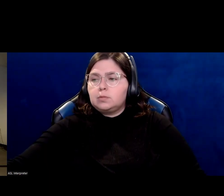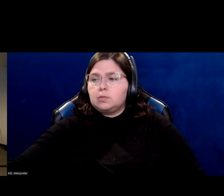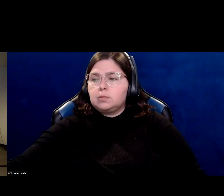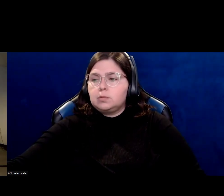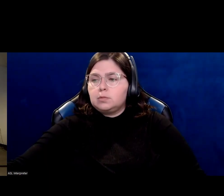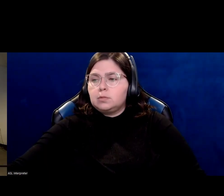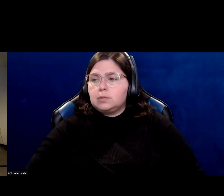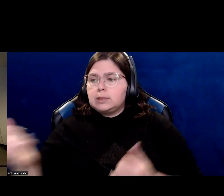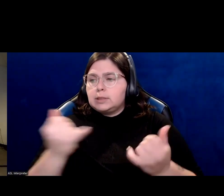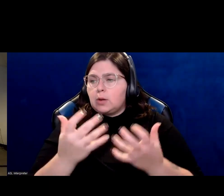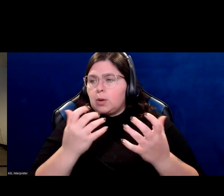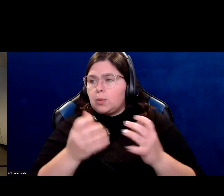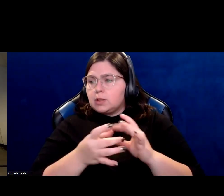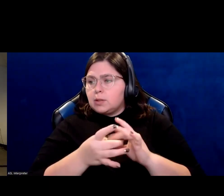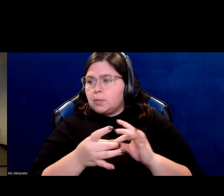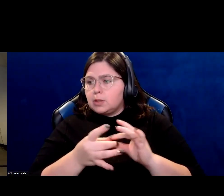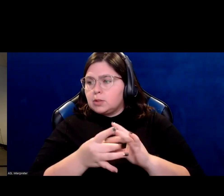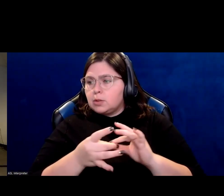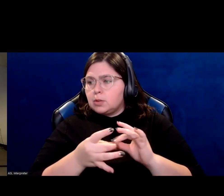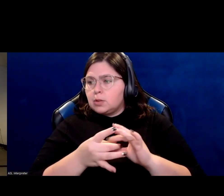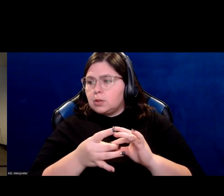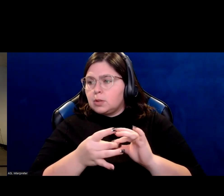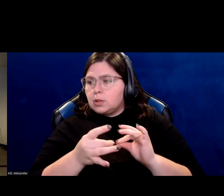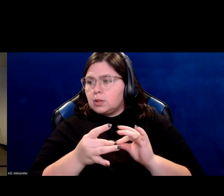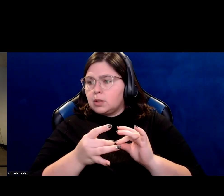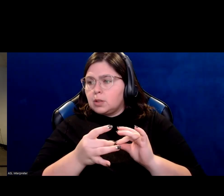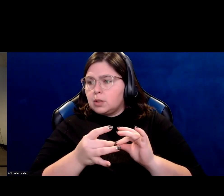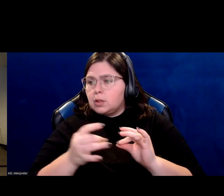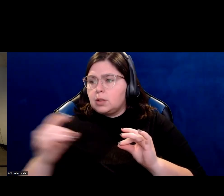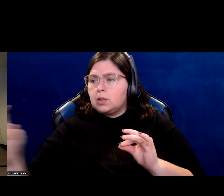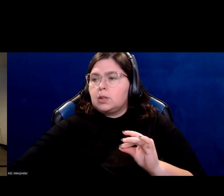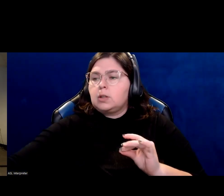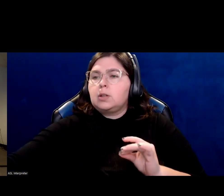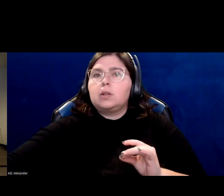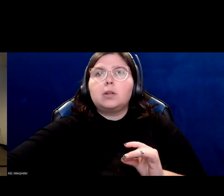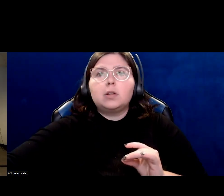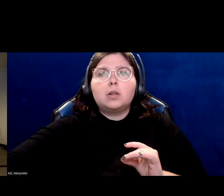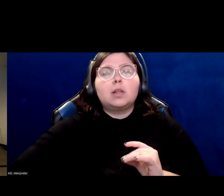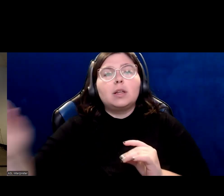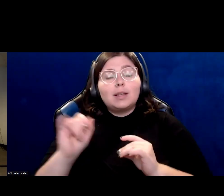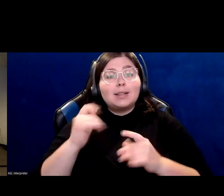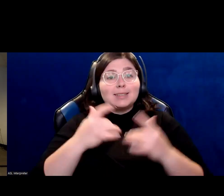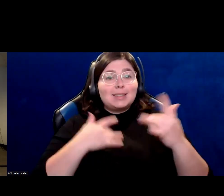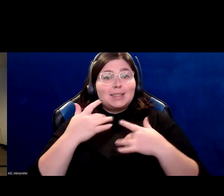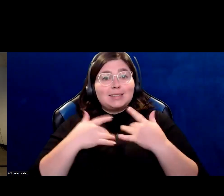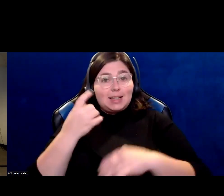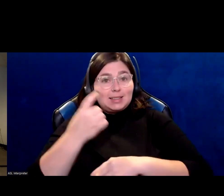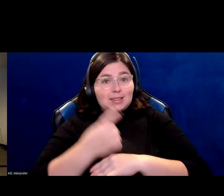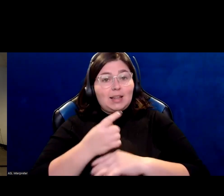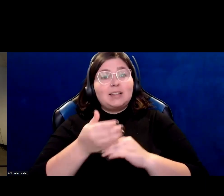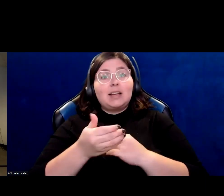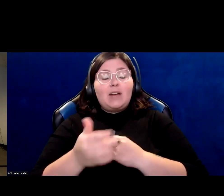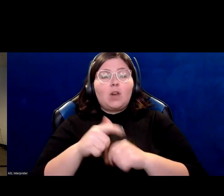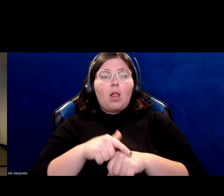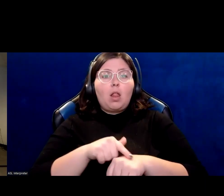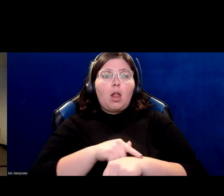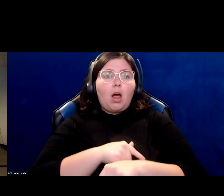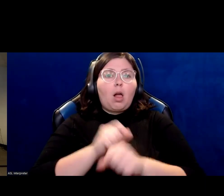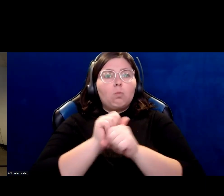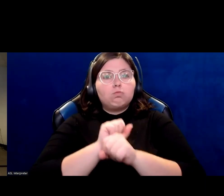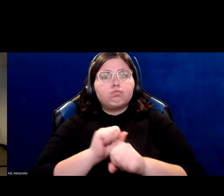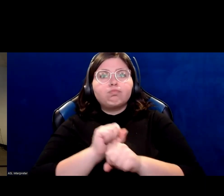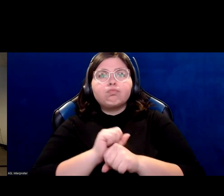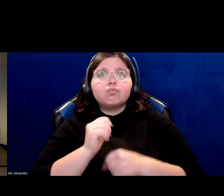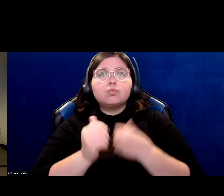we have two new board members today. It's an exciting day after a long and laborious process